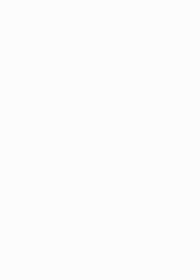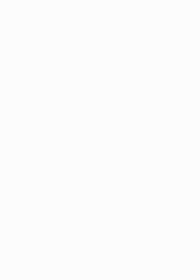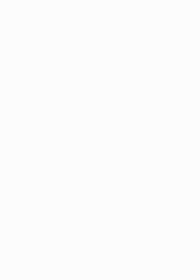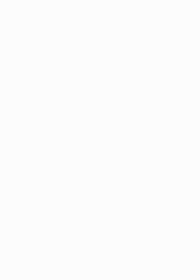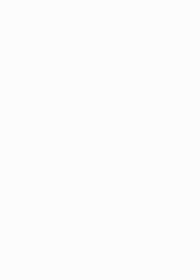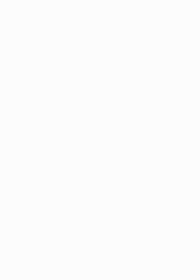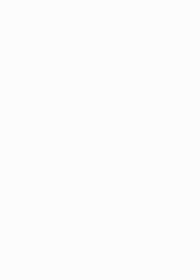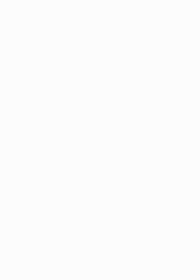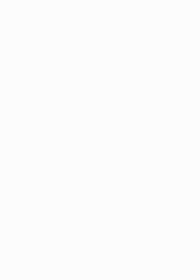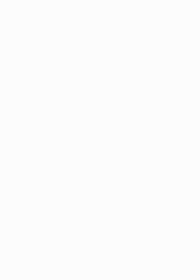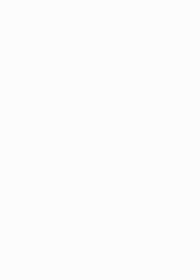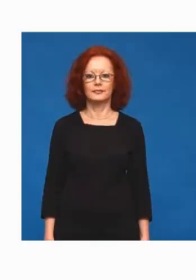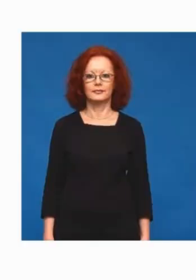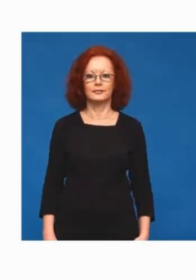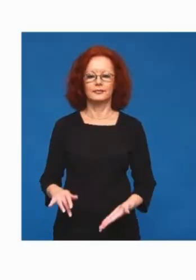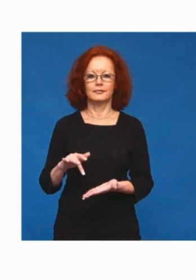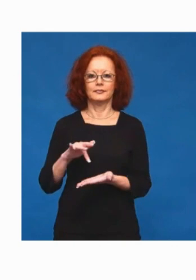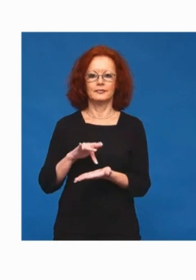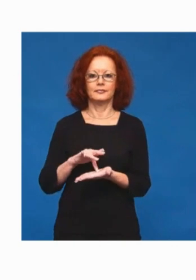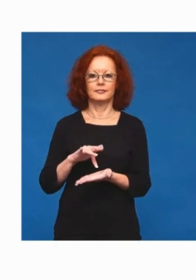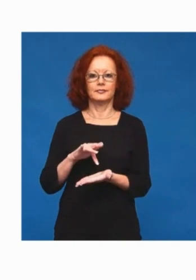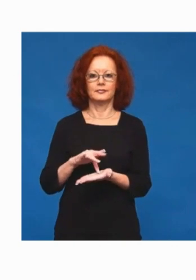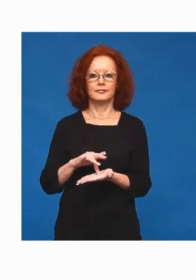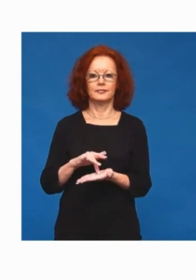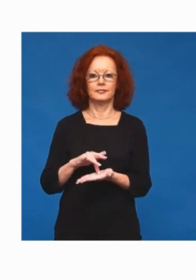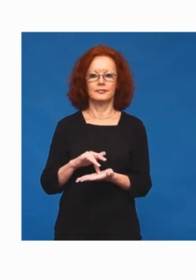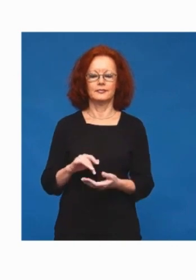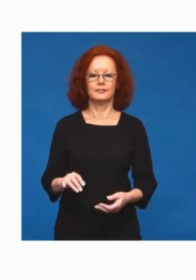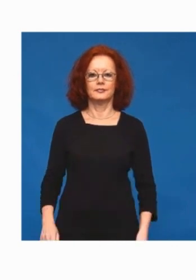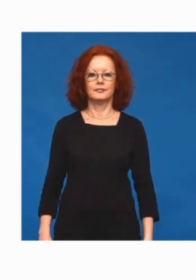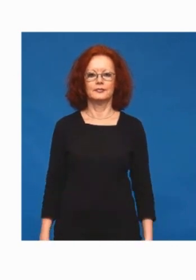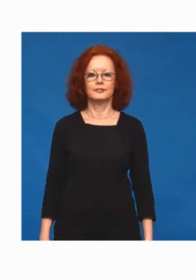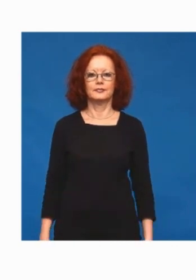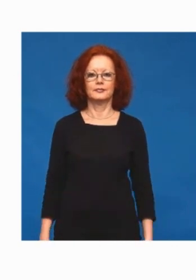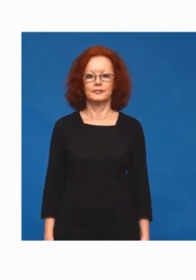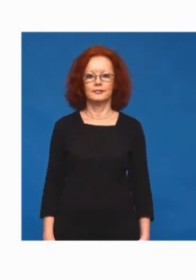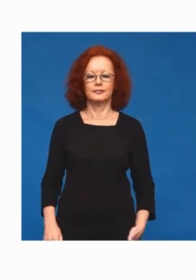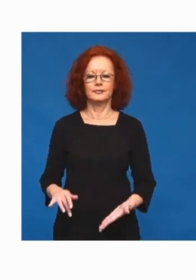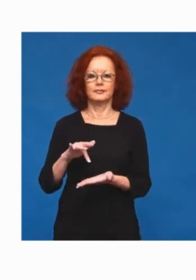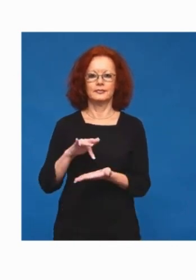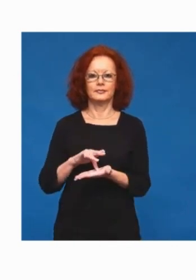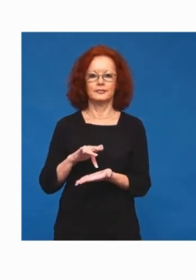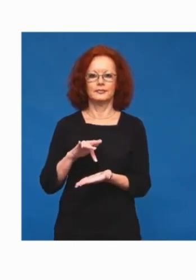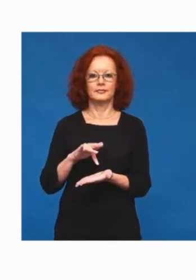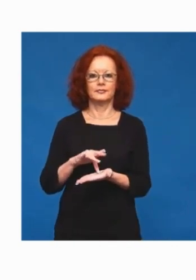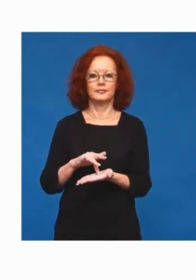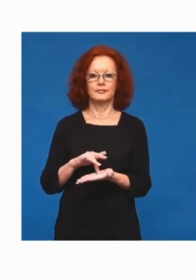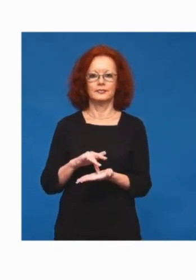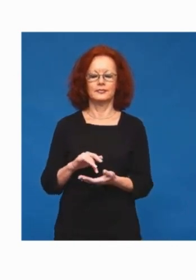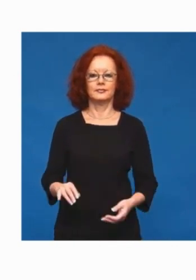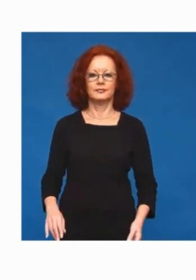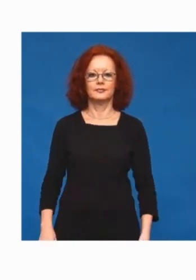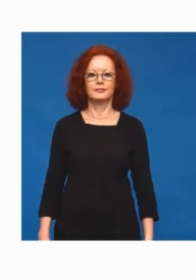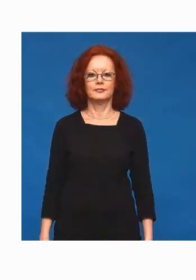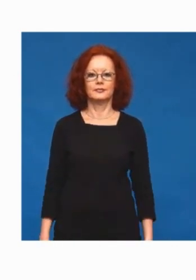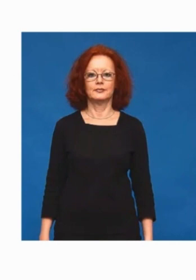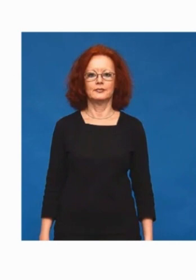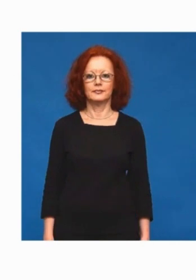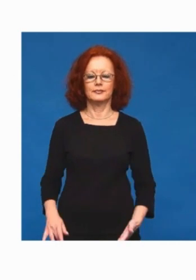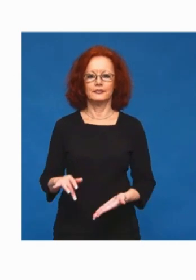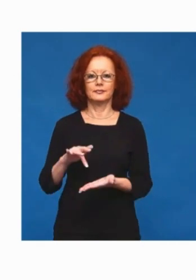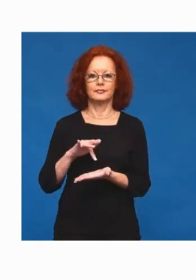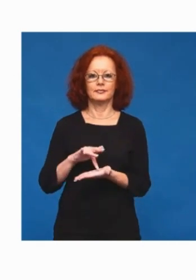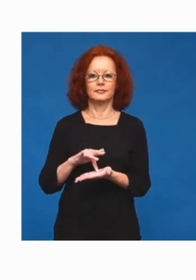To get our data, we extract estimated pose keypoints using the pose estimation model open pose from the original videos.